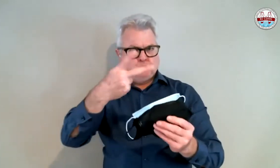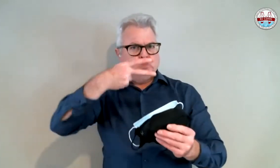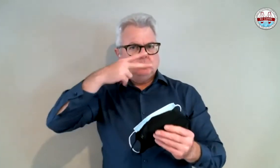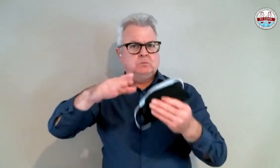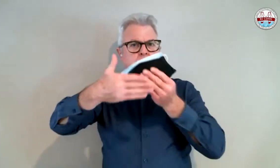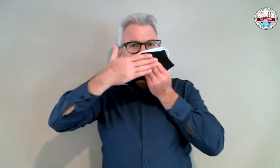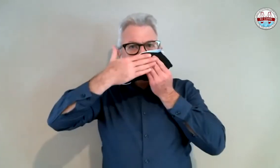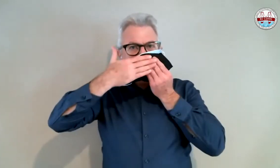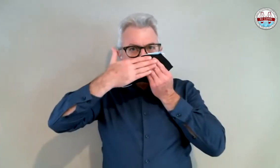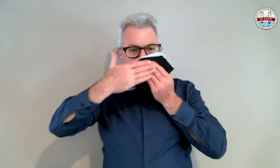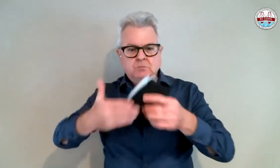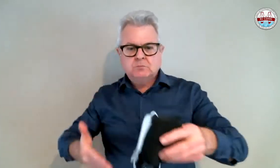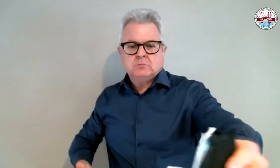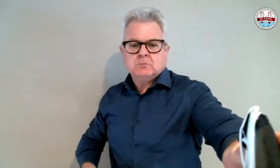If you don't have the money to buy a K95.